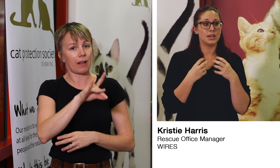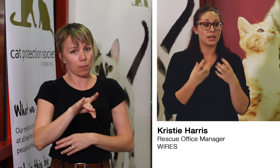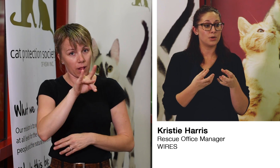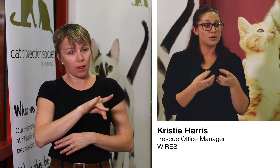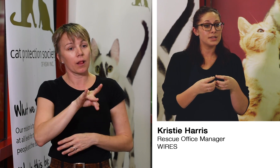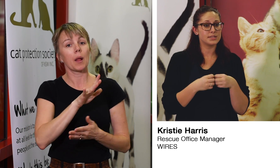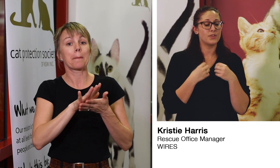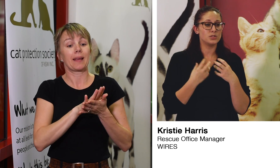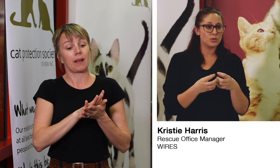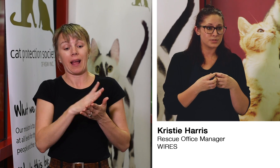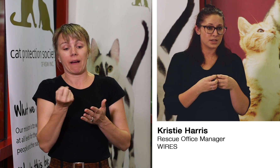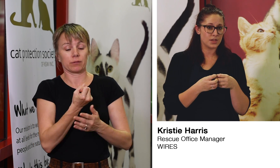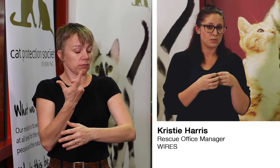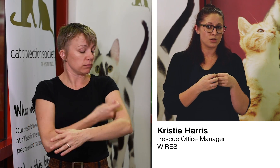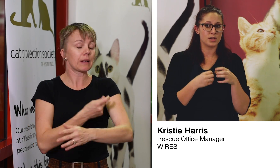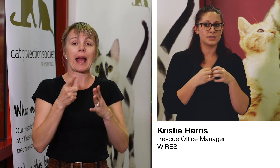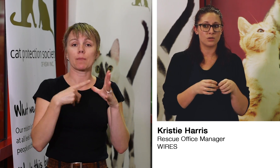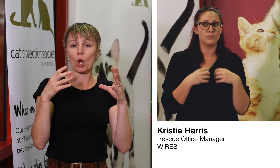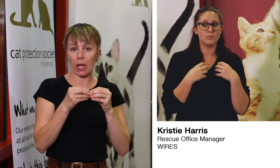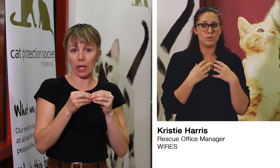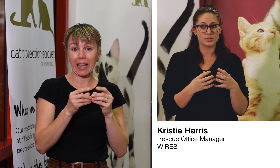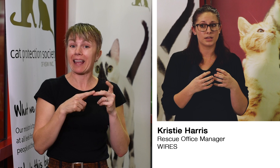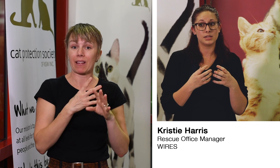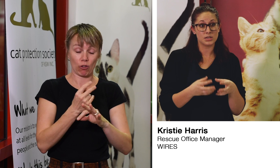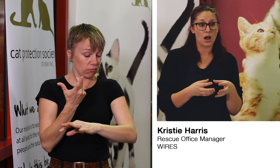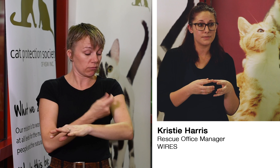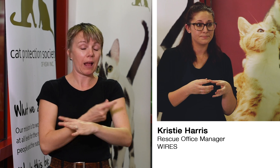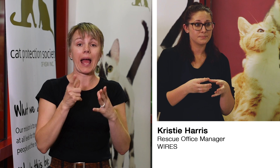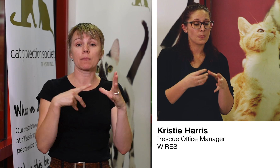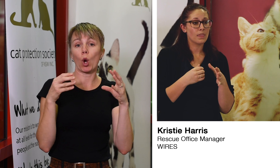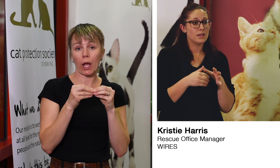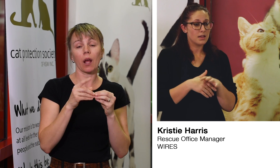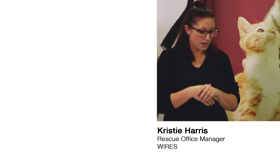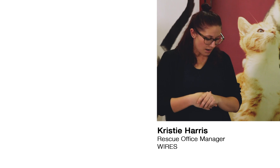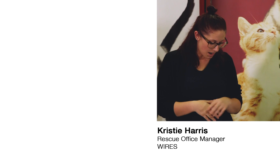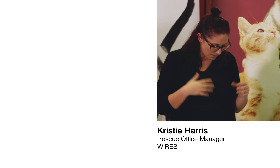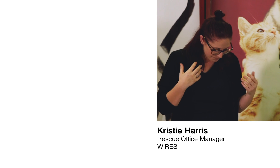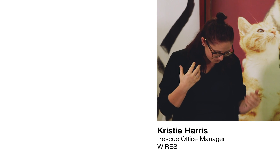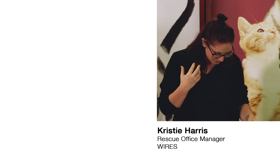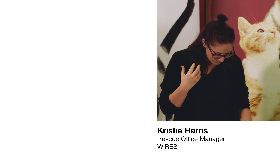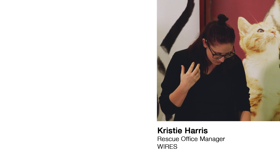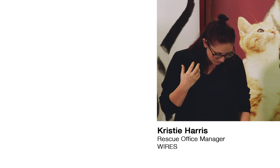to need antibiotics. If they don't receive the antibiotics, they will most likely die.